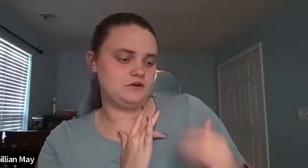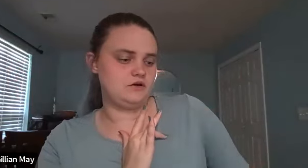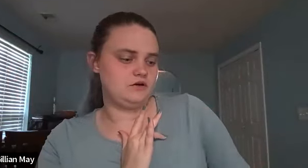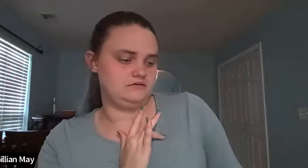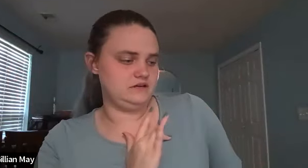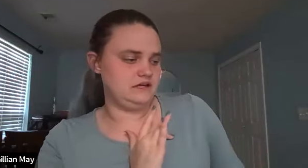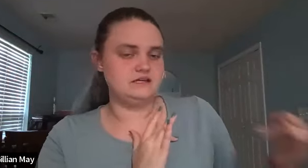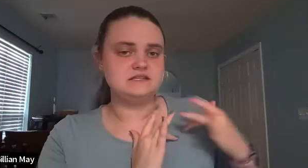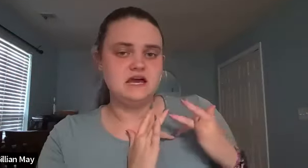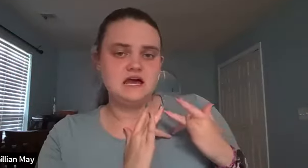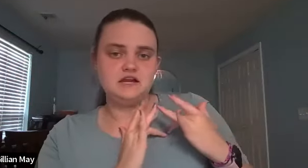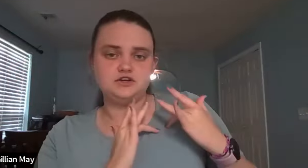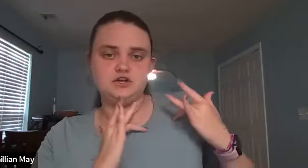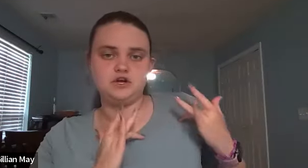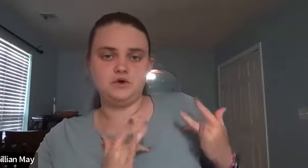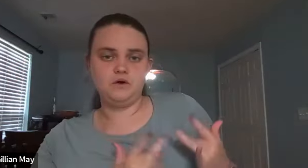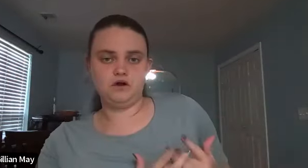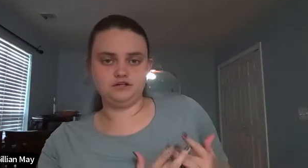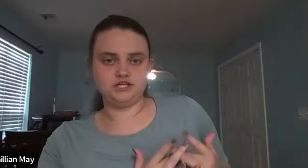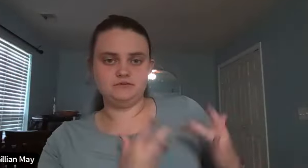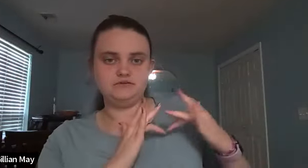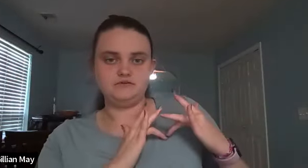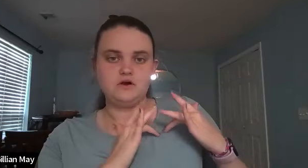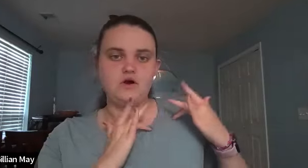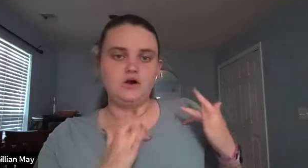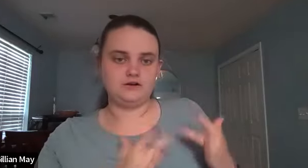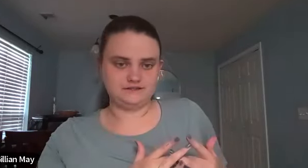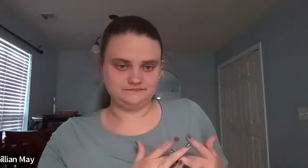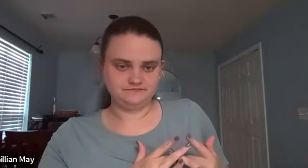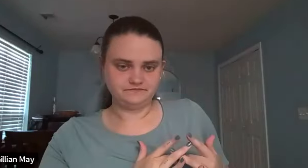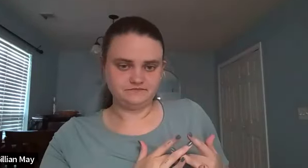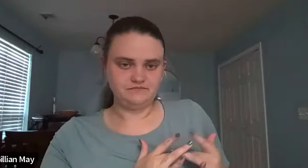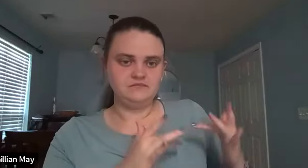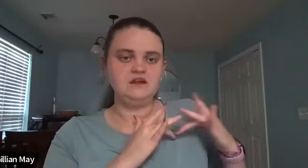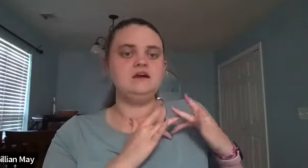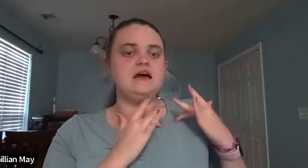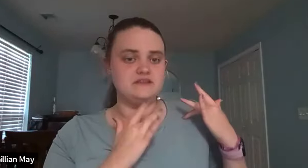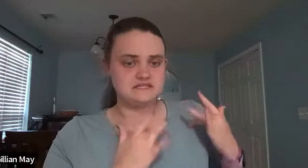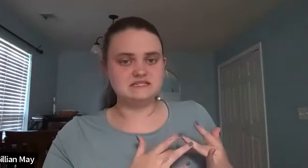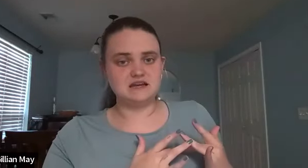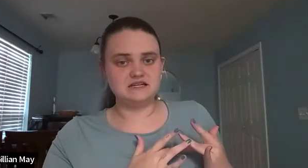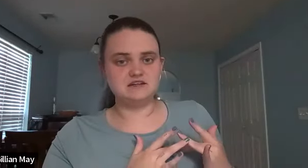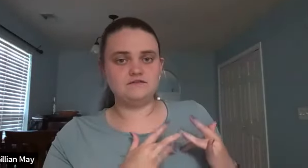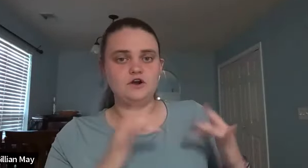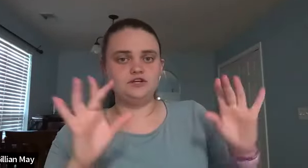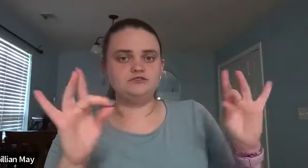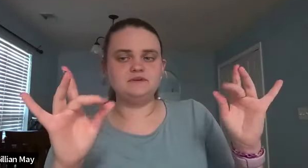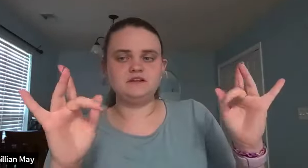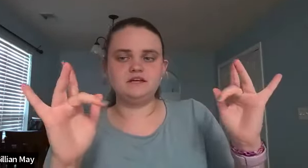your heart is, and you're going to go heart shape. Heart. And this is the sign itself for heart. You